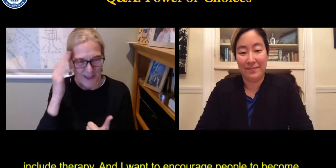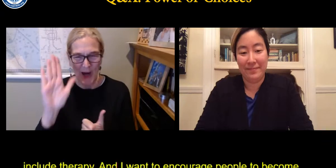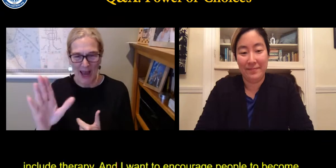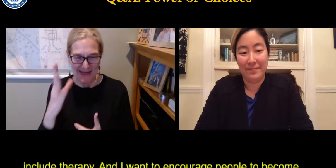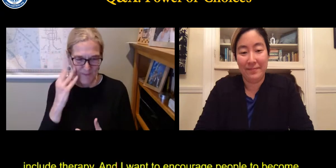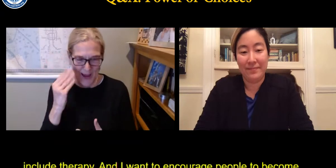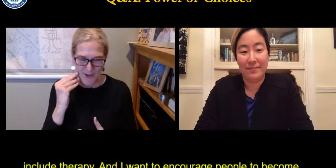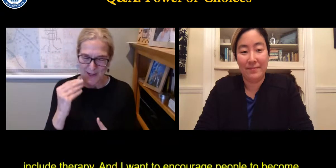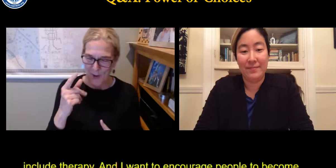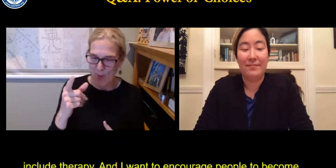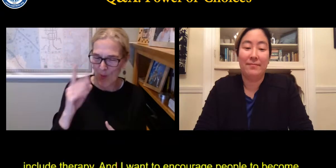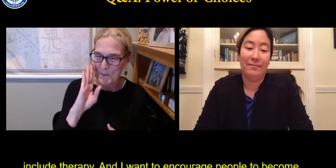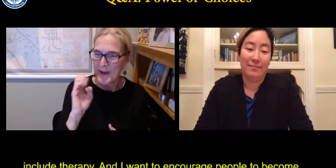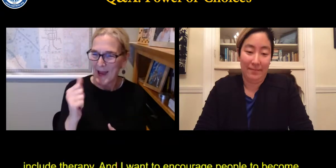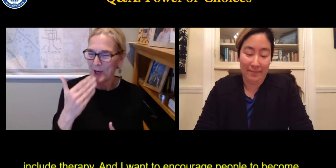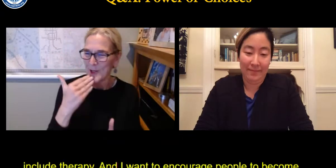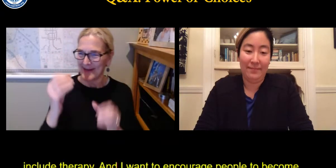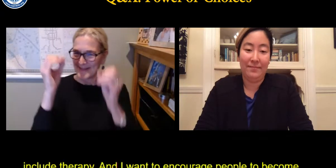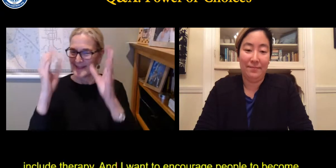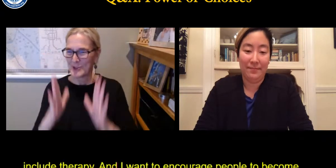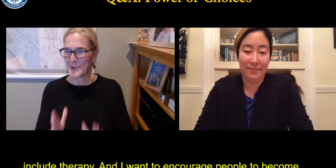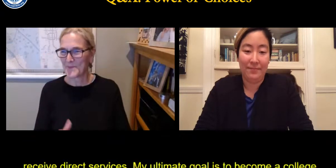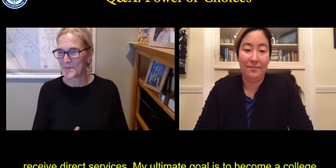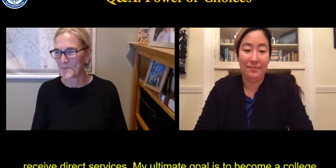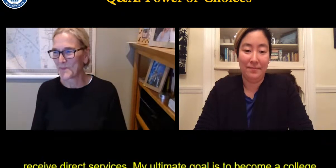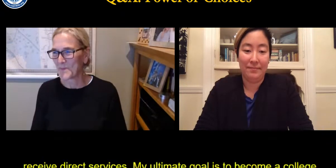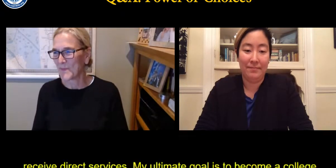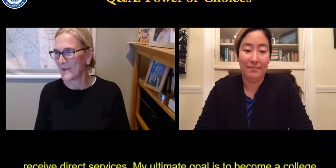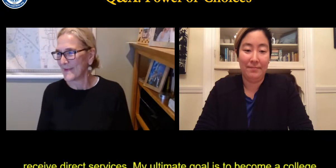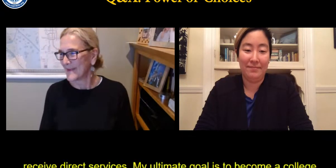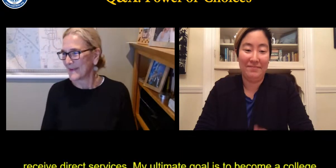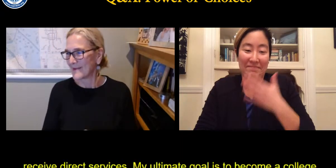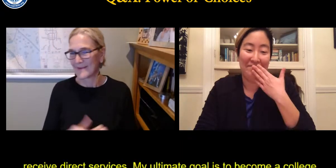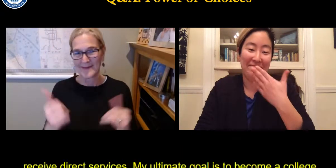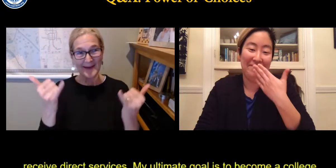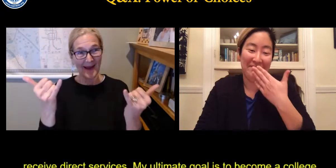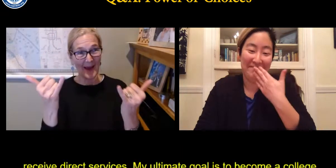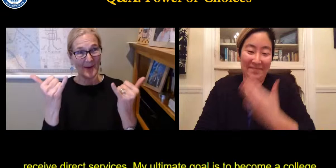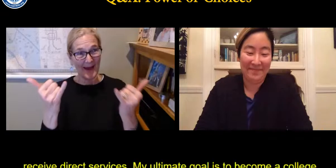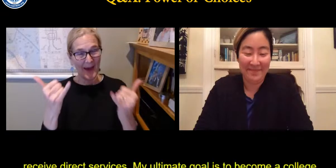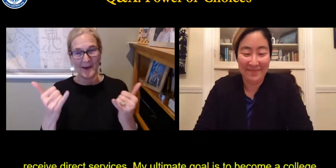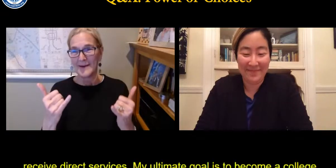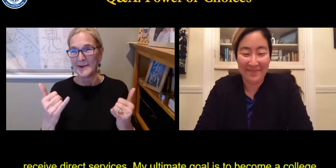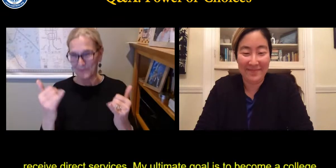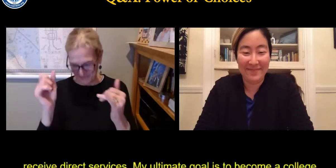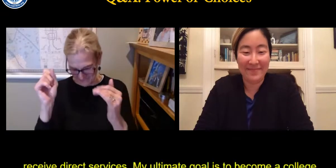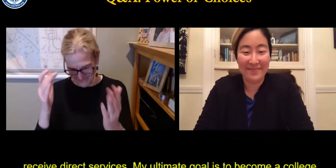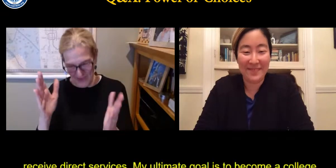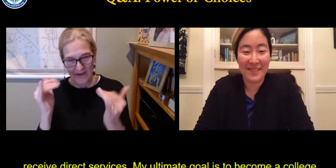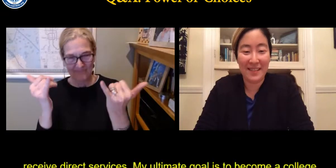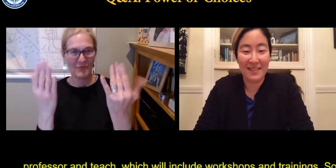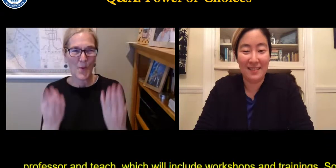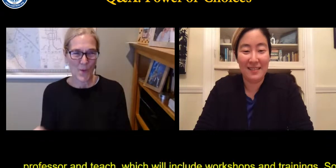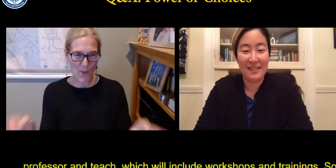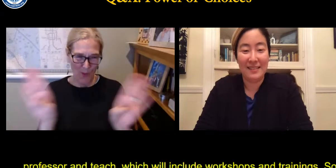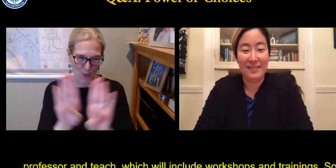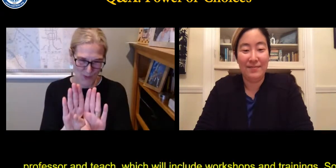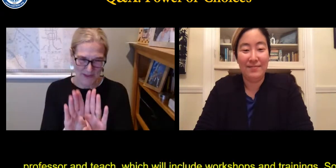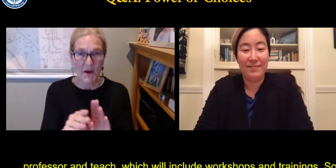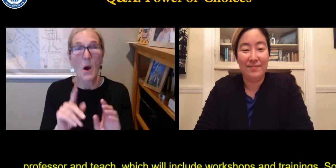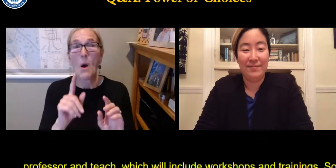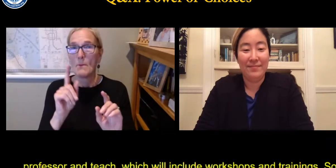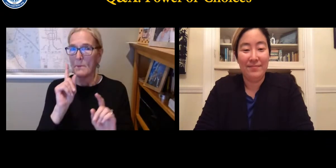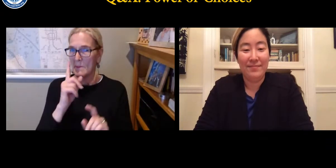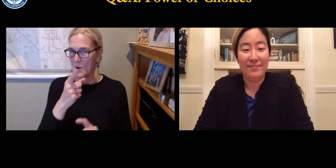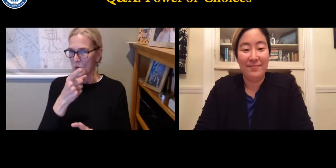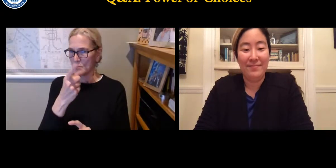part of my aim as well. This is Dr. Marla. With your knowledge and with your experience, I know that you will make a fabulous